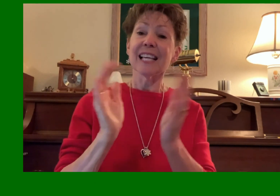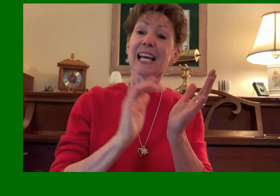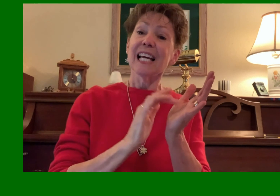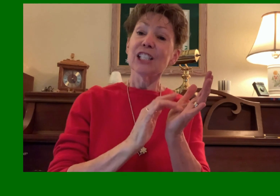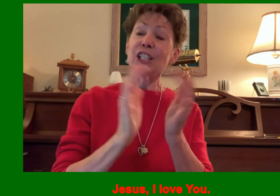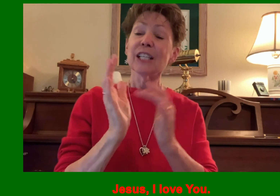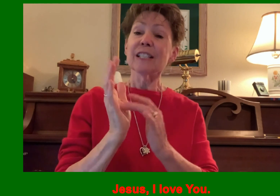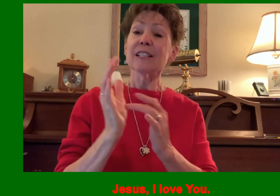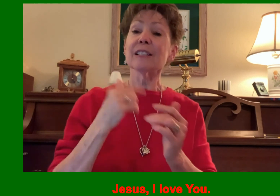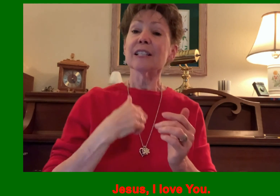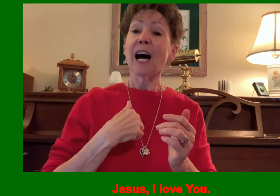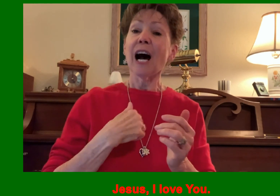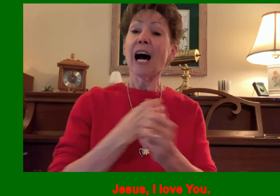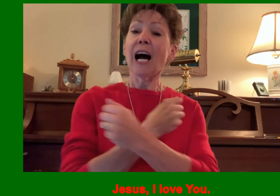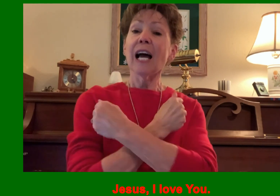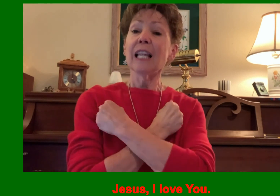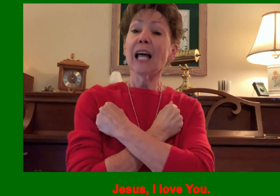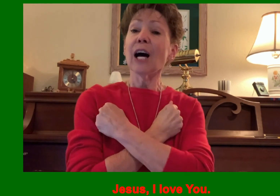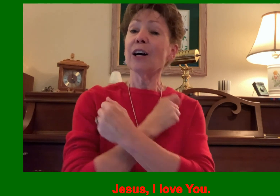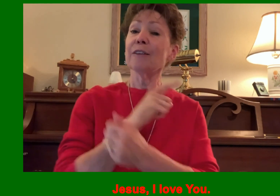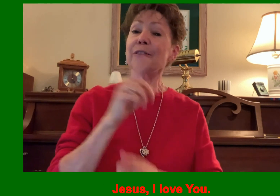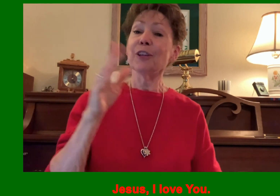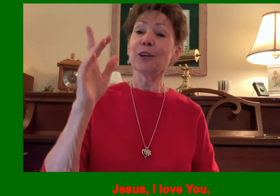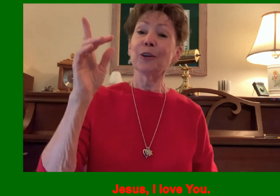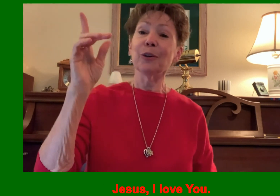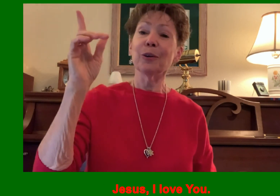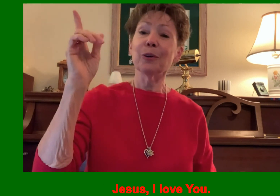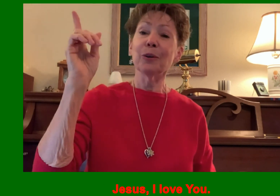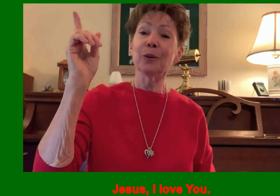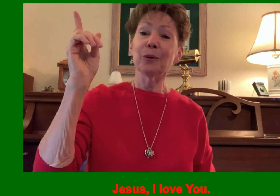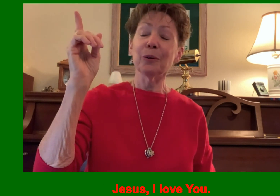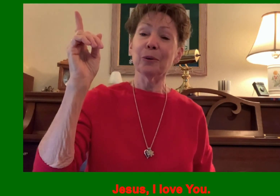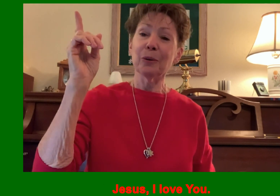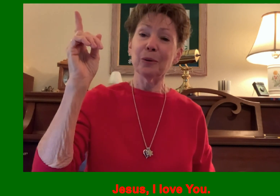Jesus, I love you.